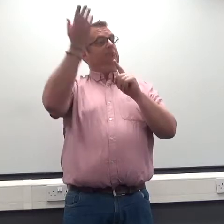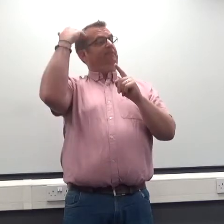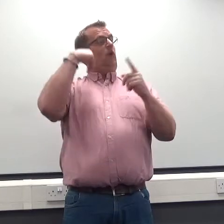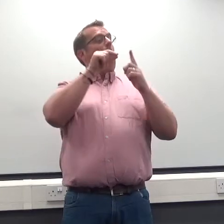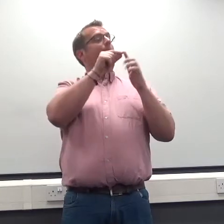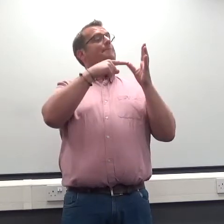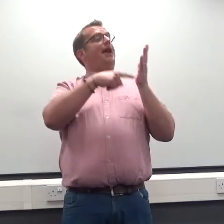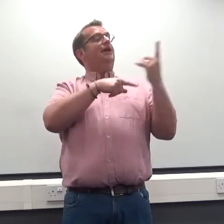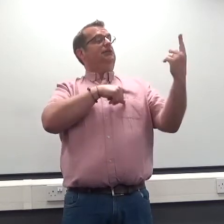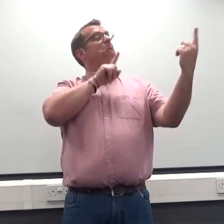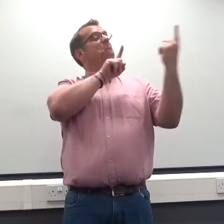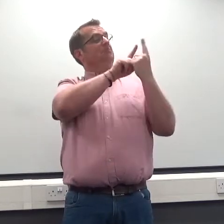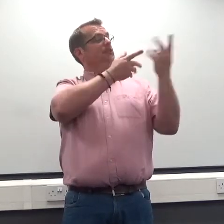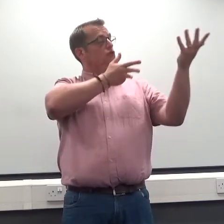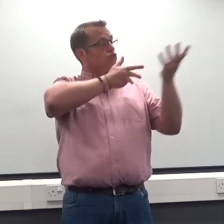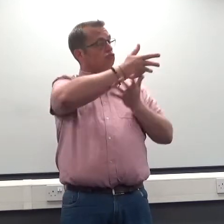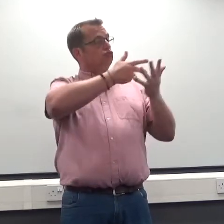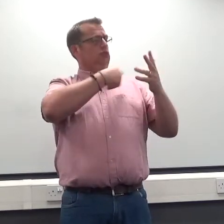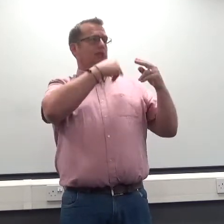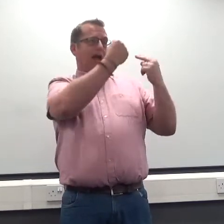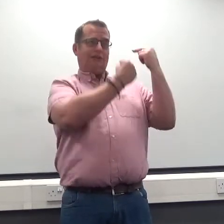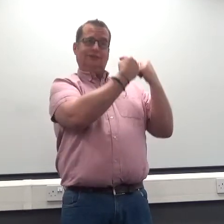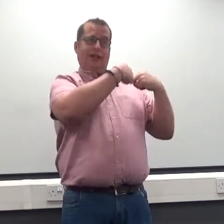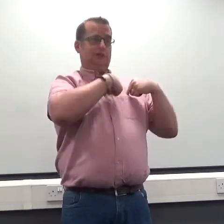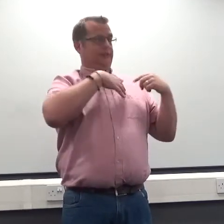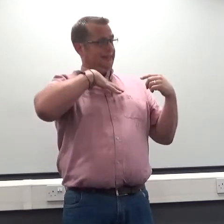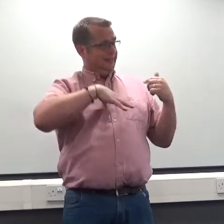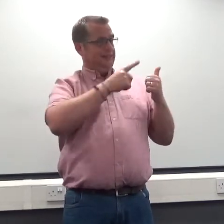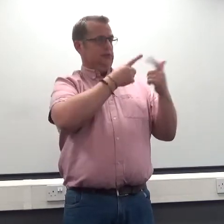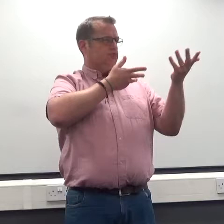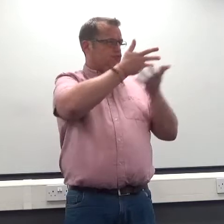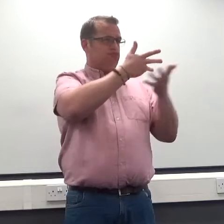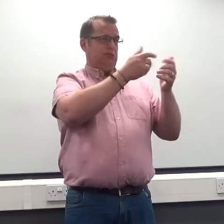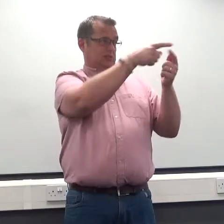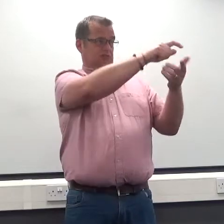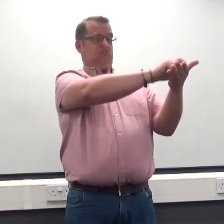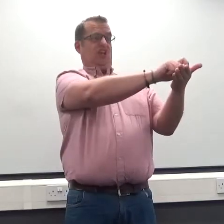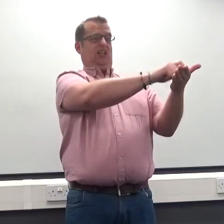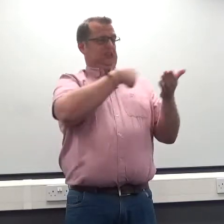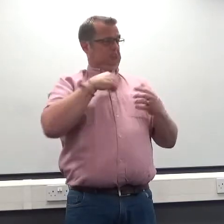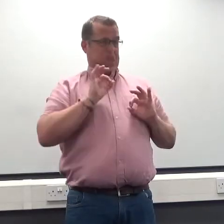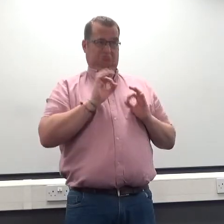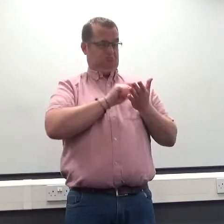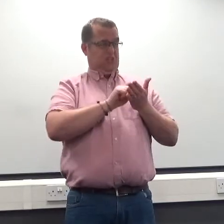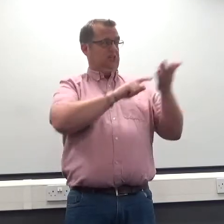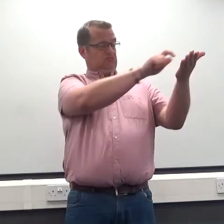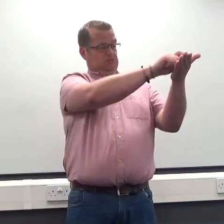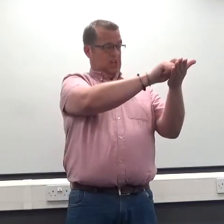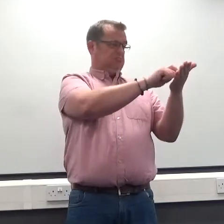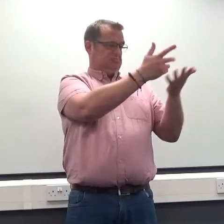So moving on from PAT, they introduced the Access to Work, and Access to Work was a lot more smooth, which meant that I didn't really